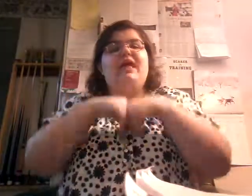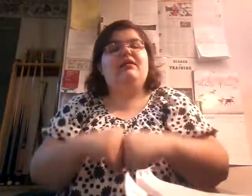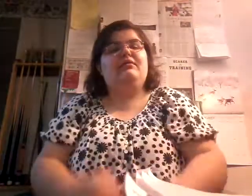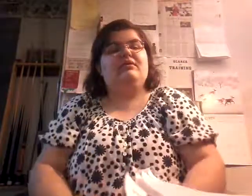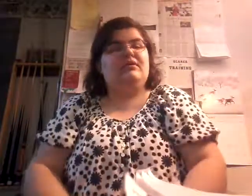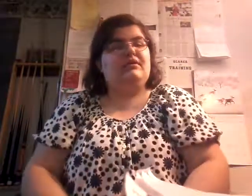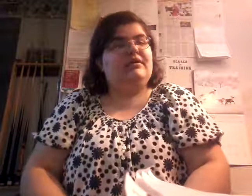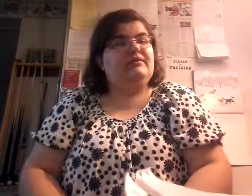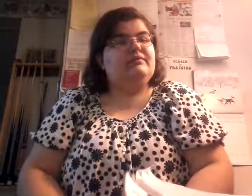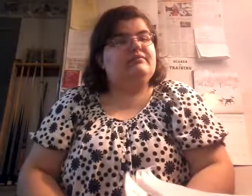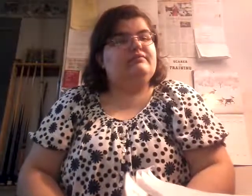down.